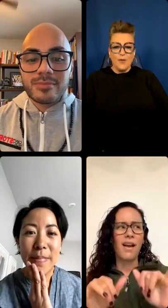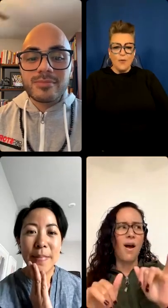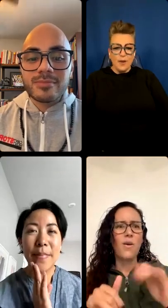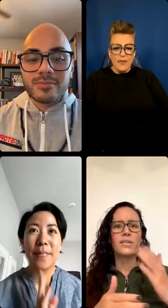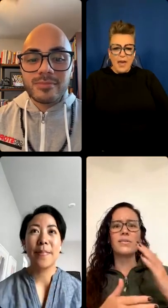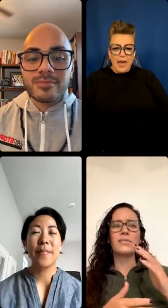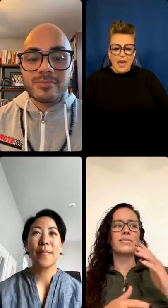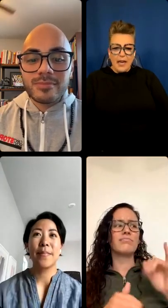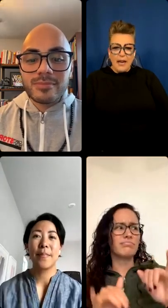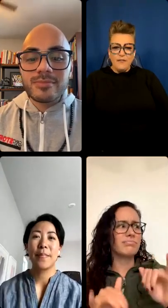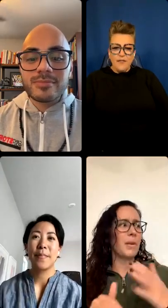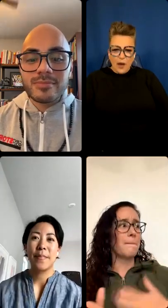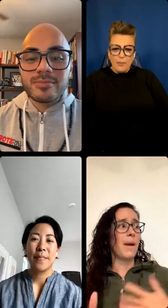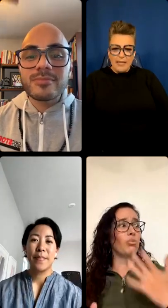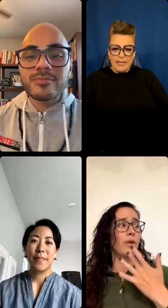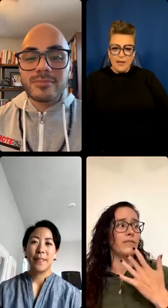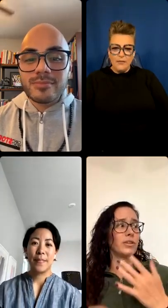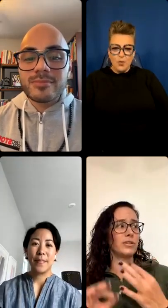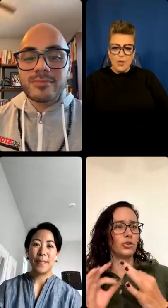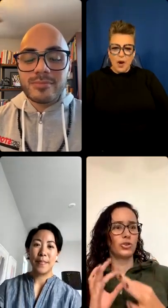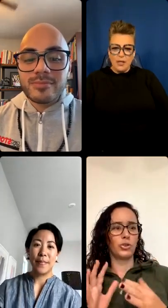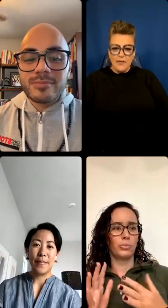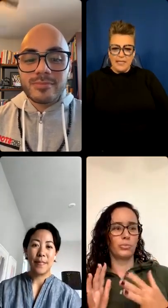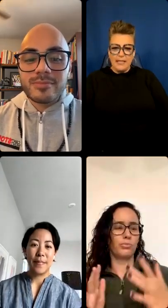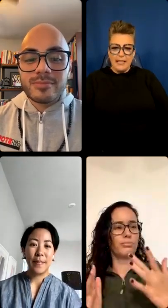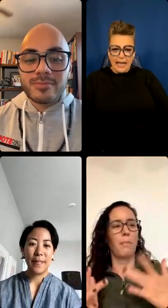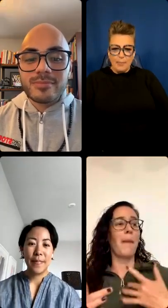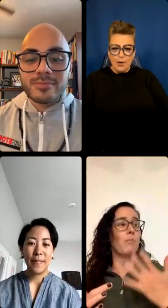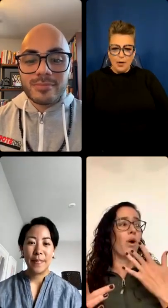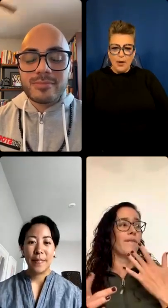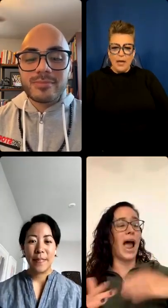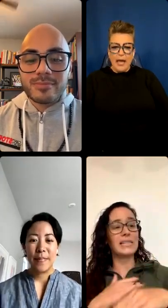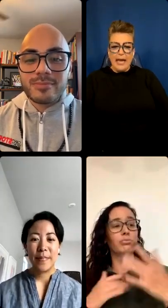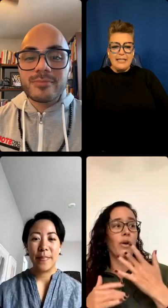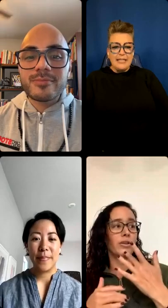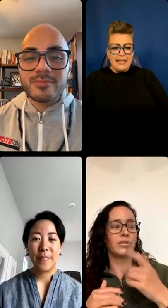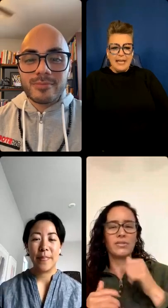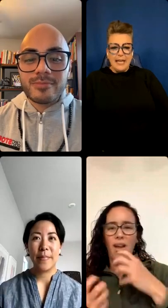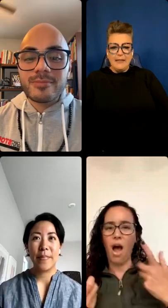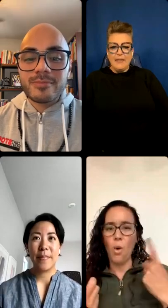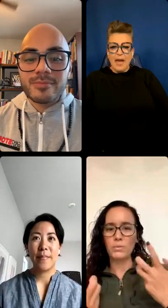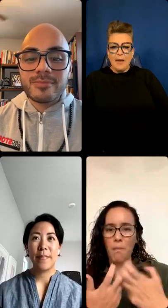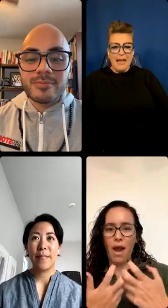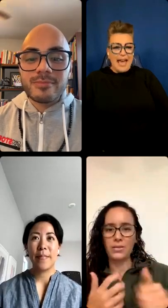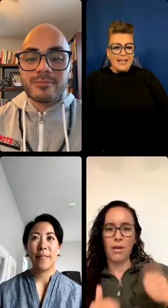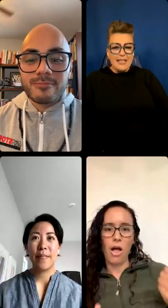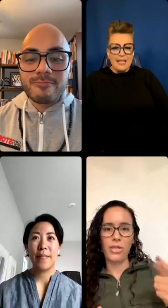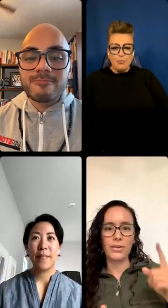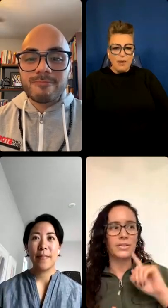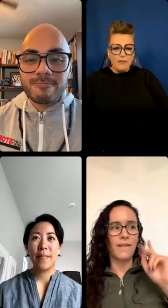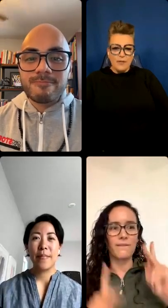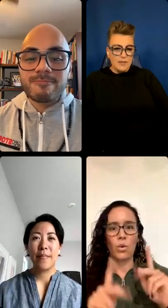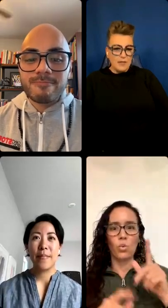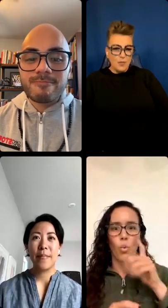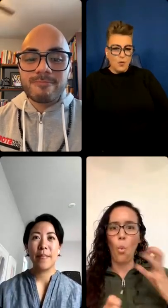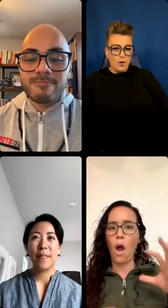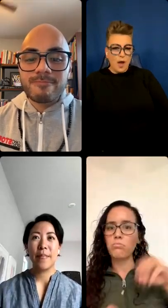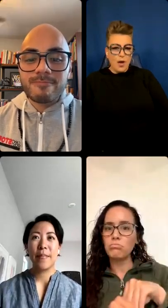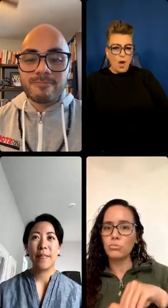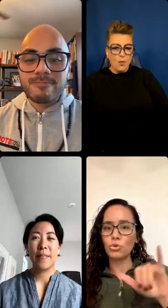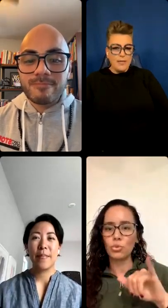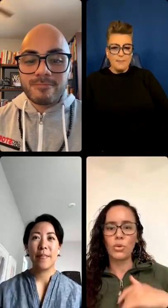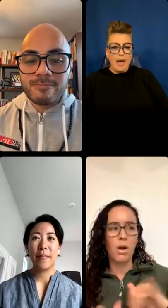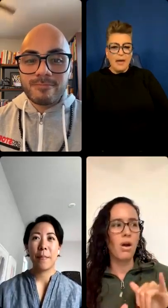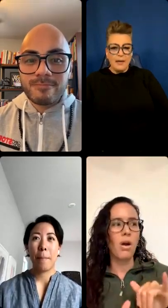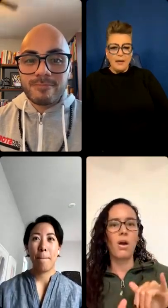and so forth. And I found myself doing all of this labor and seeing that my access preferences were